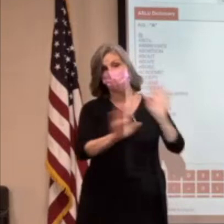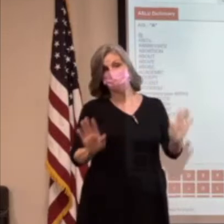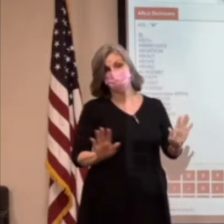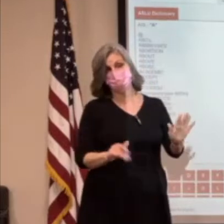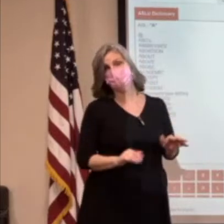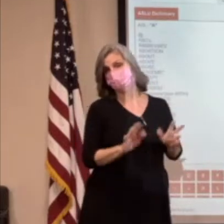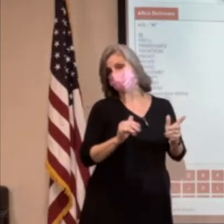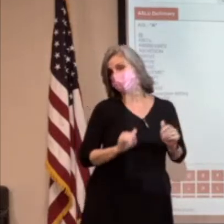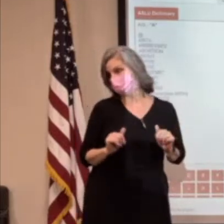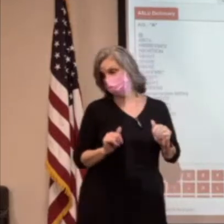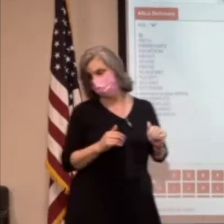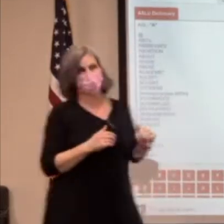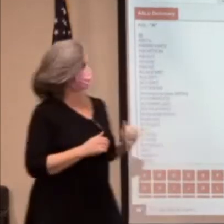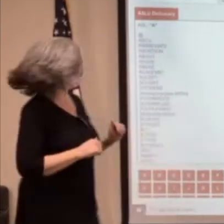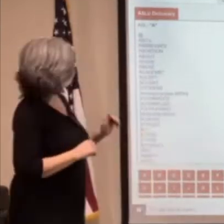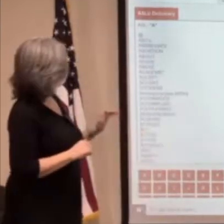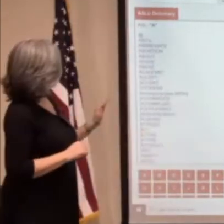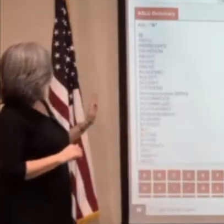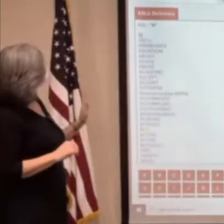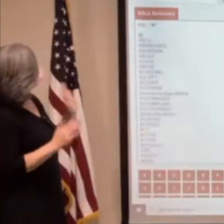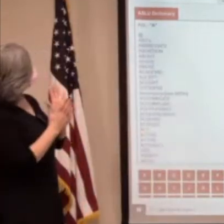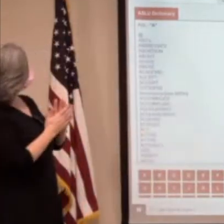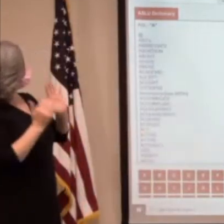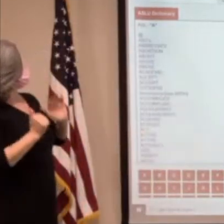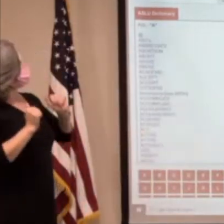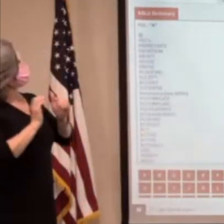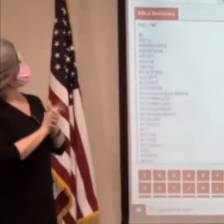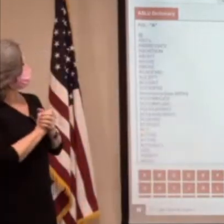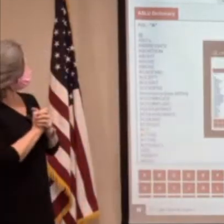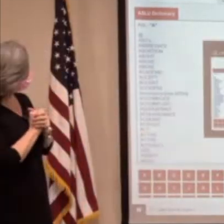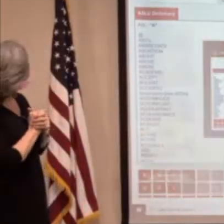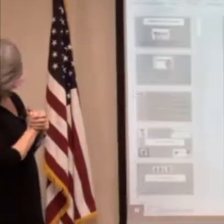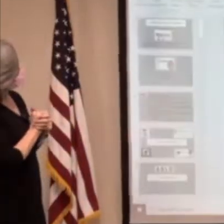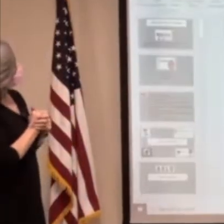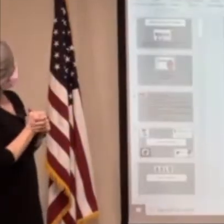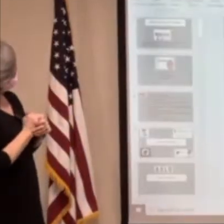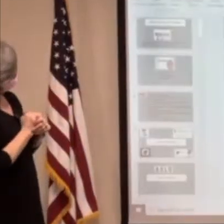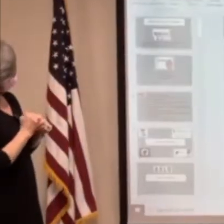this information. So if you want to play around with it when you get home. Okay, we can go back to our